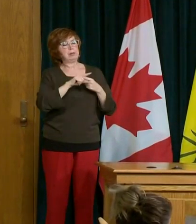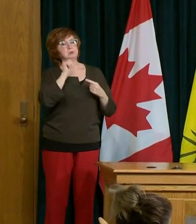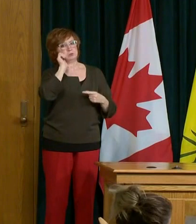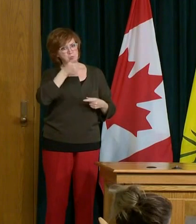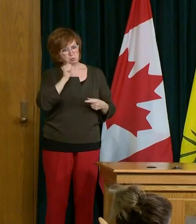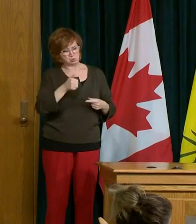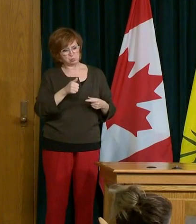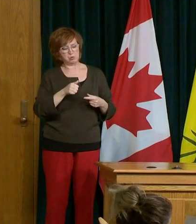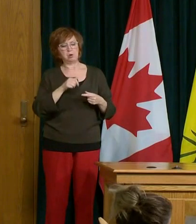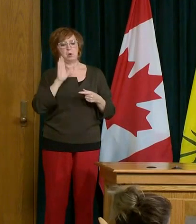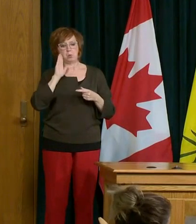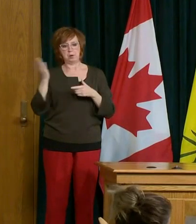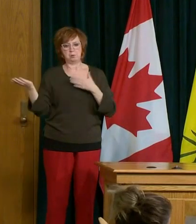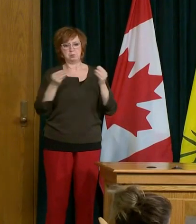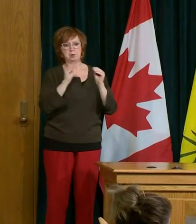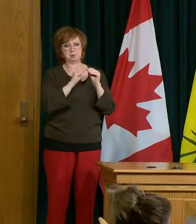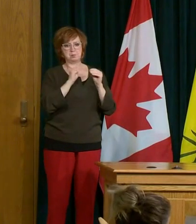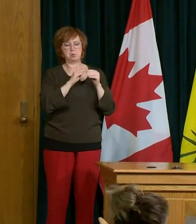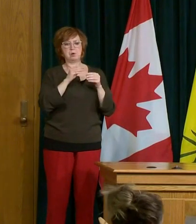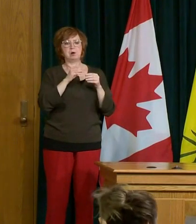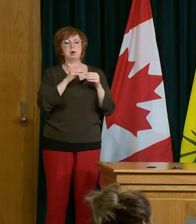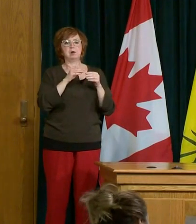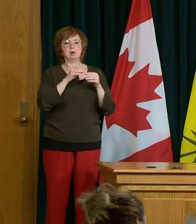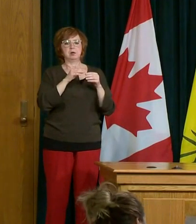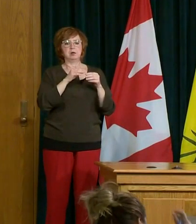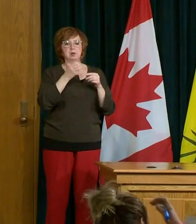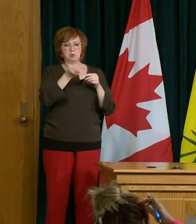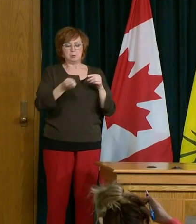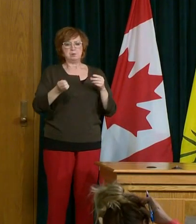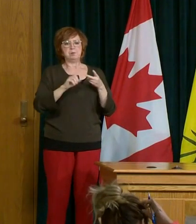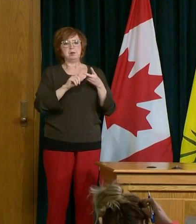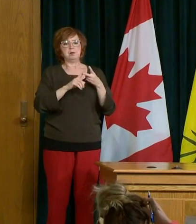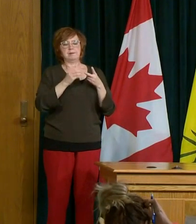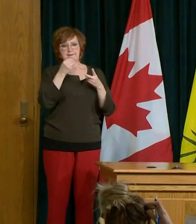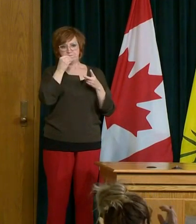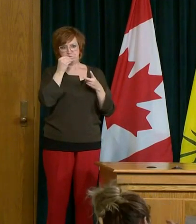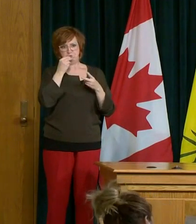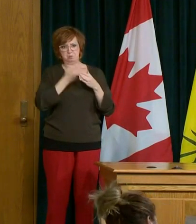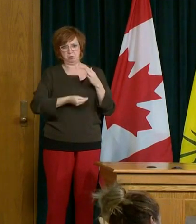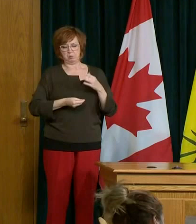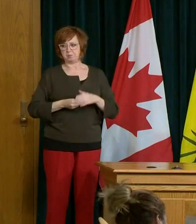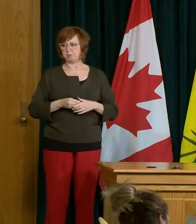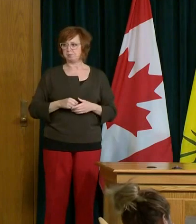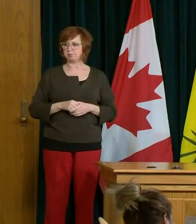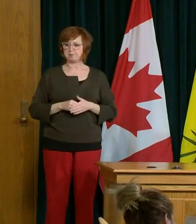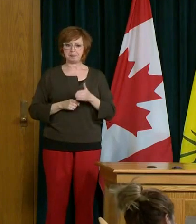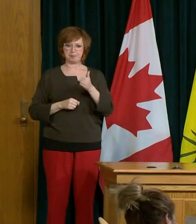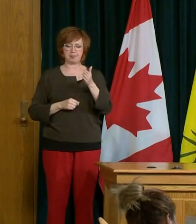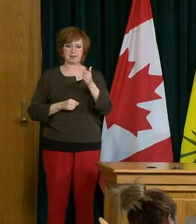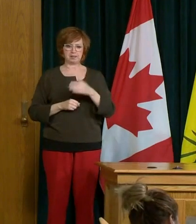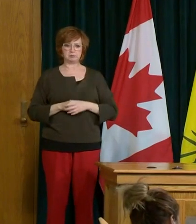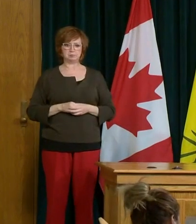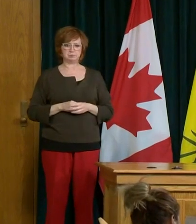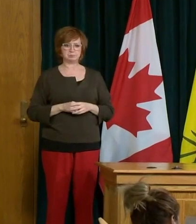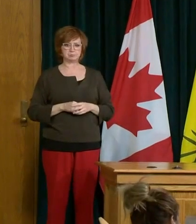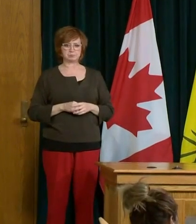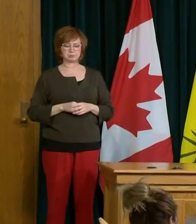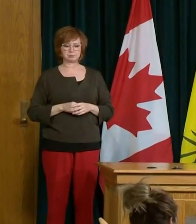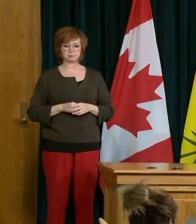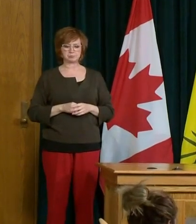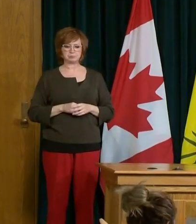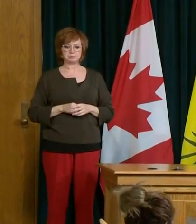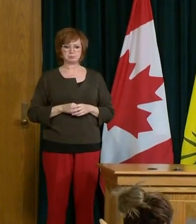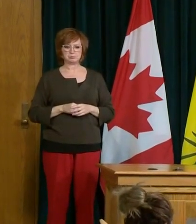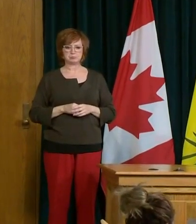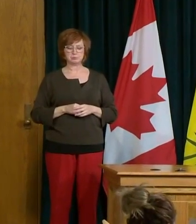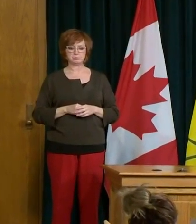and critical food. Follow-up, Steph? Yeah, Mr. Premier, can you confirm that your government